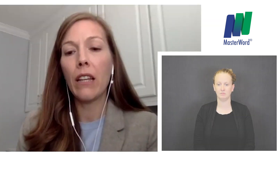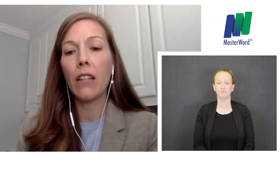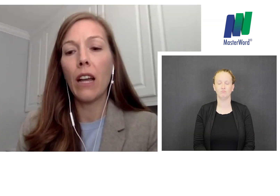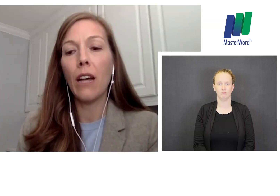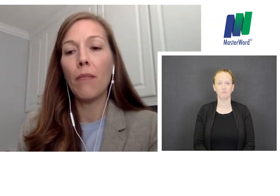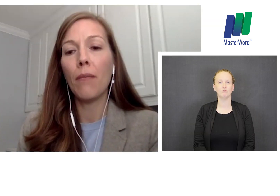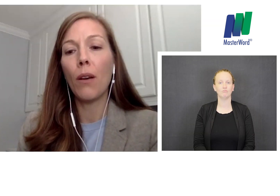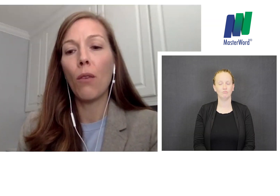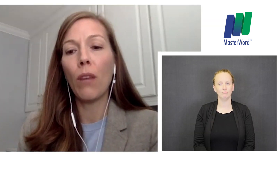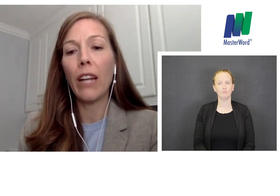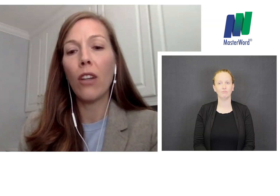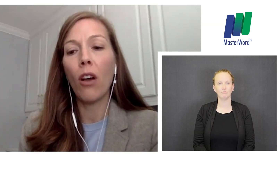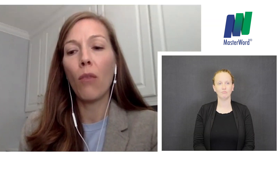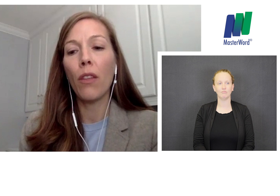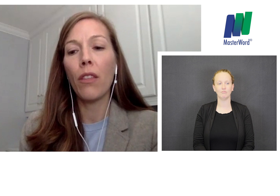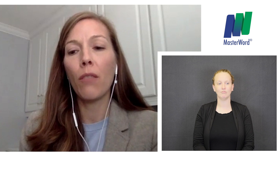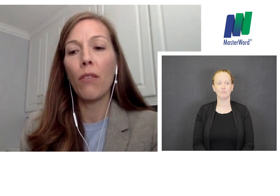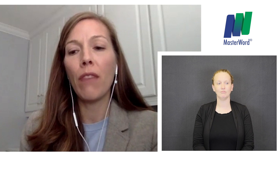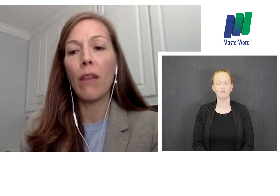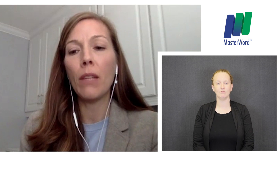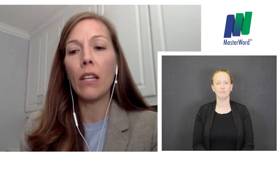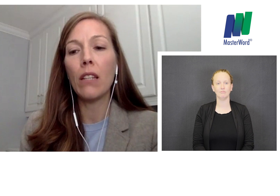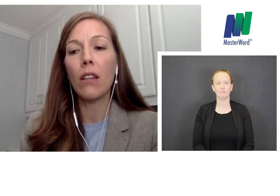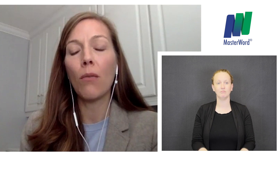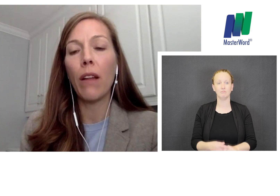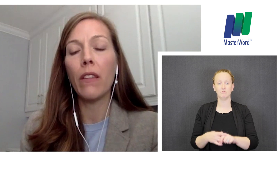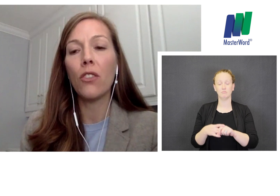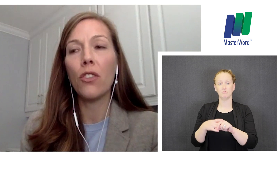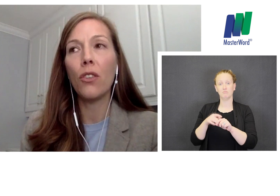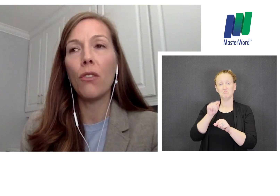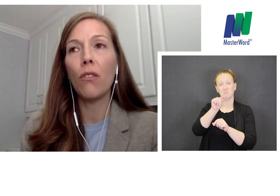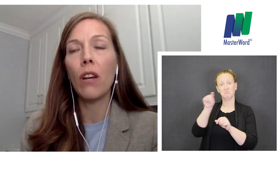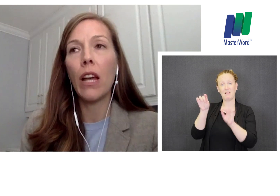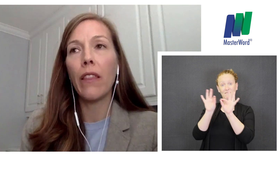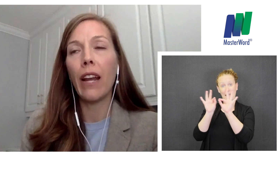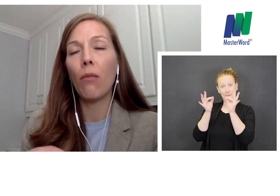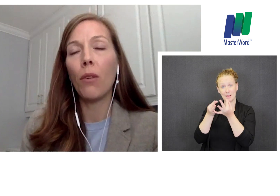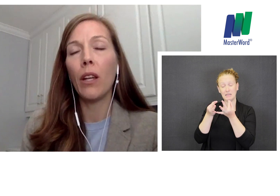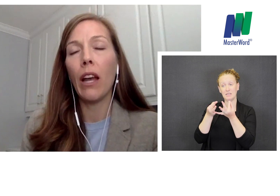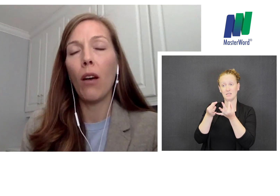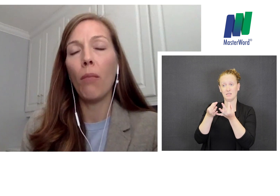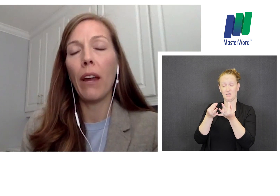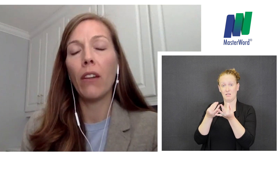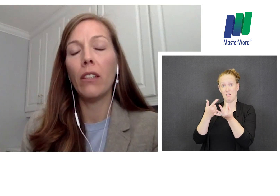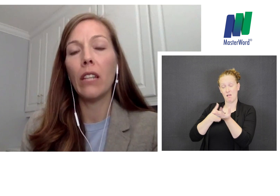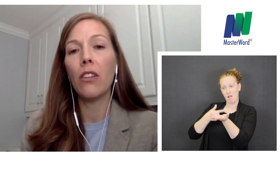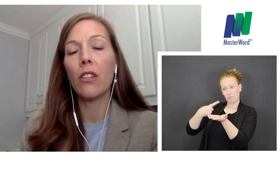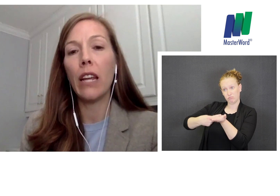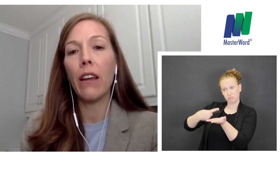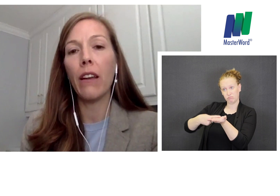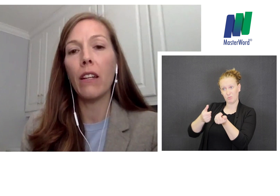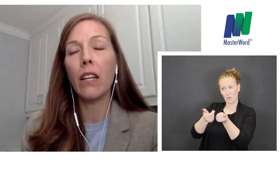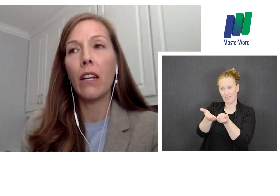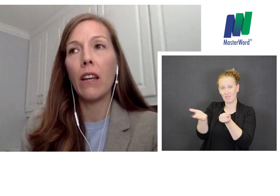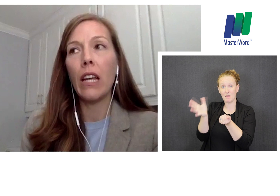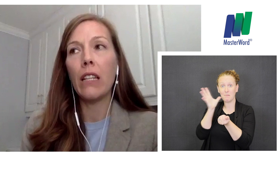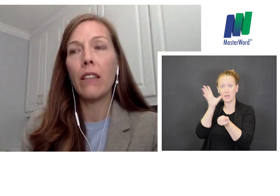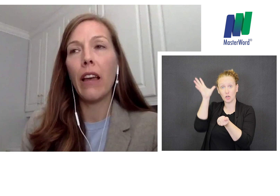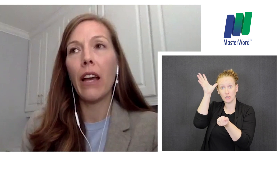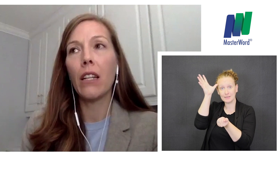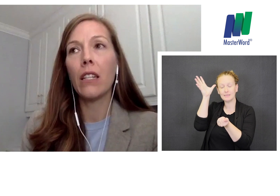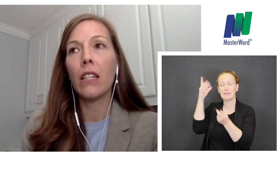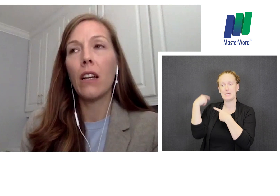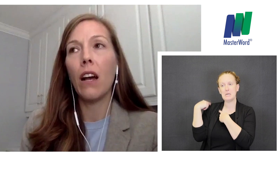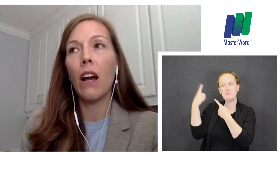things that when I talk with families around this too, that I really help parents understand